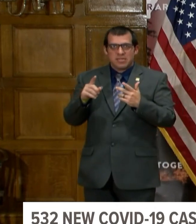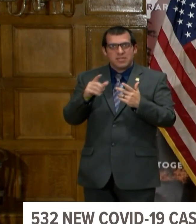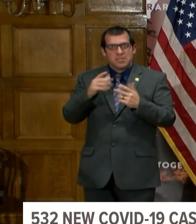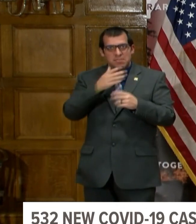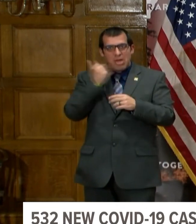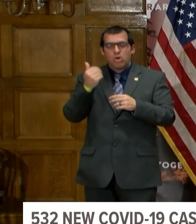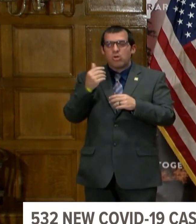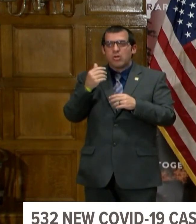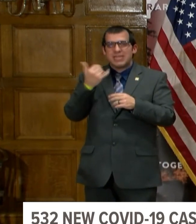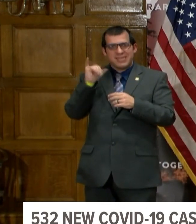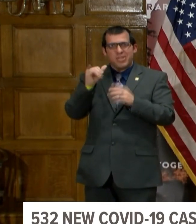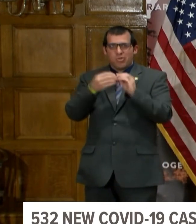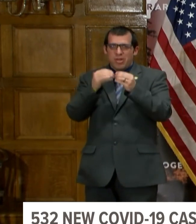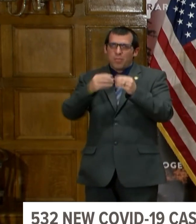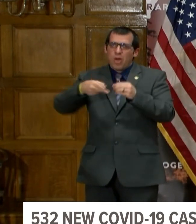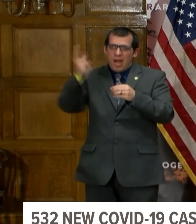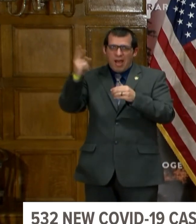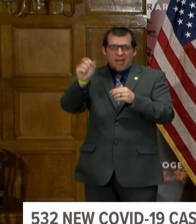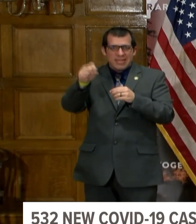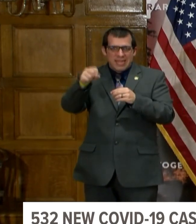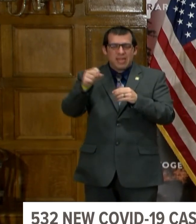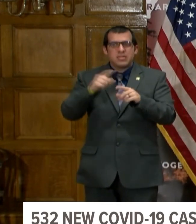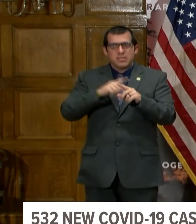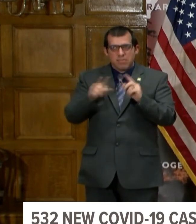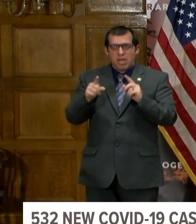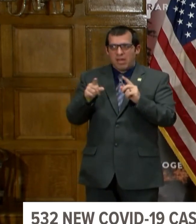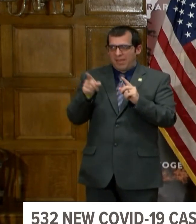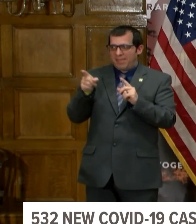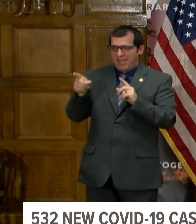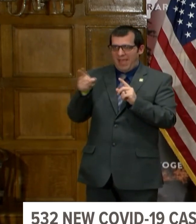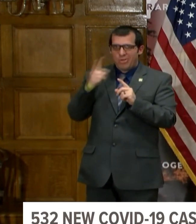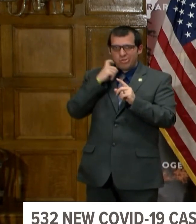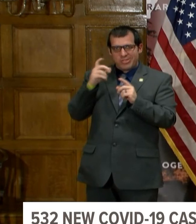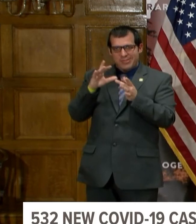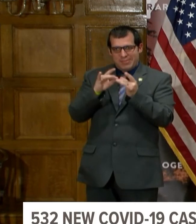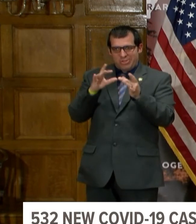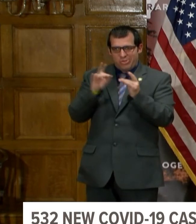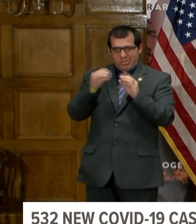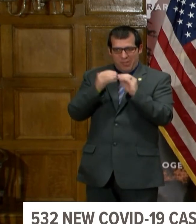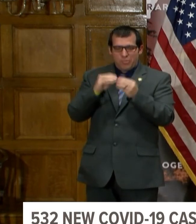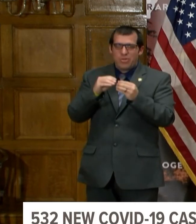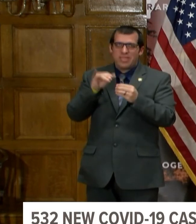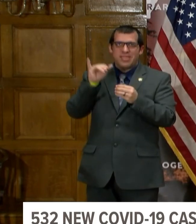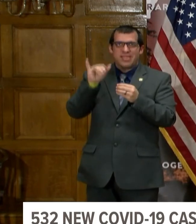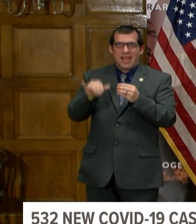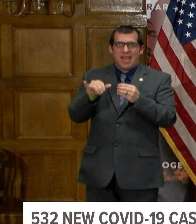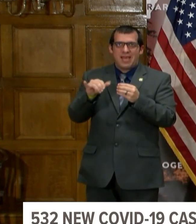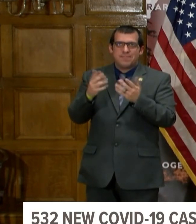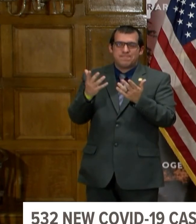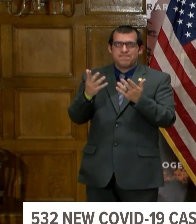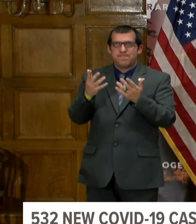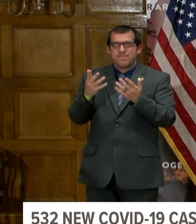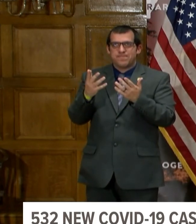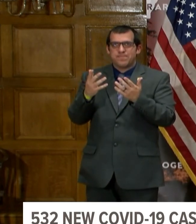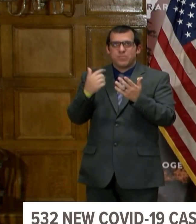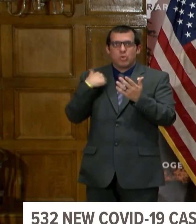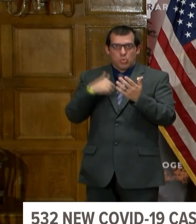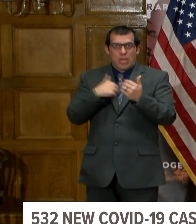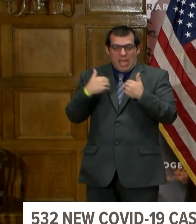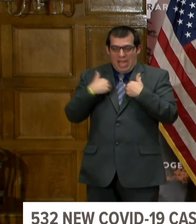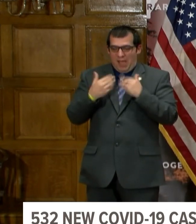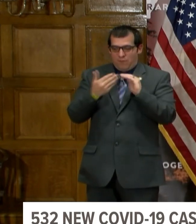but it hasn't, and I think that reflects the fact that it is not, while we have community